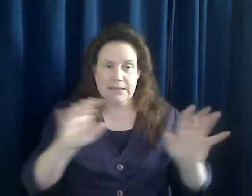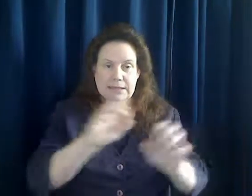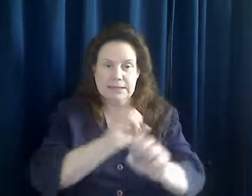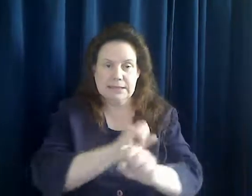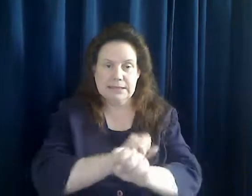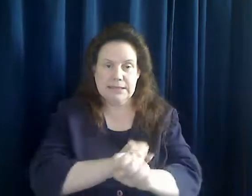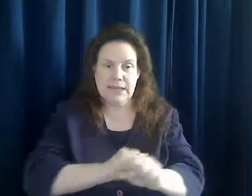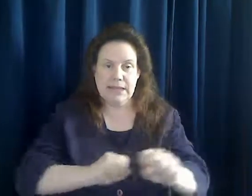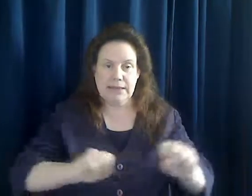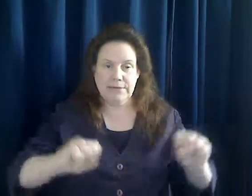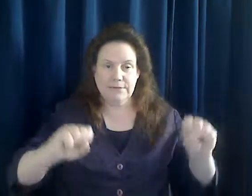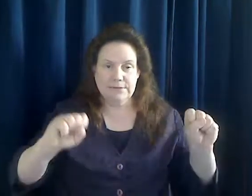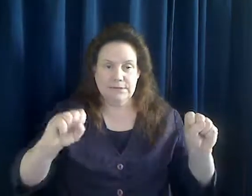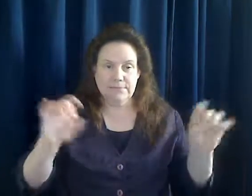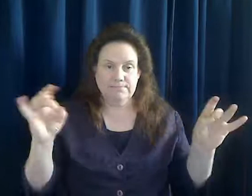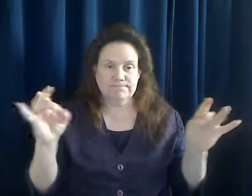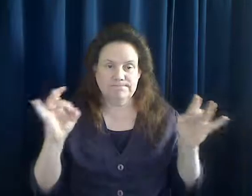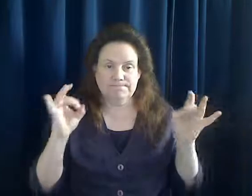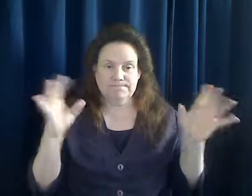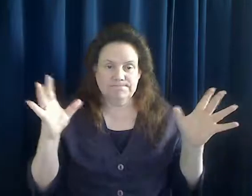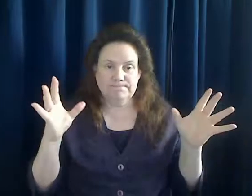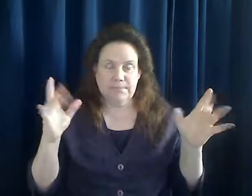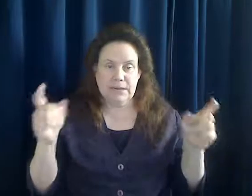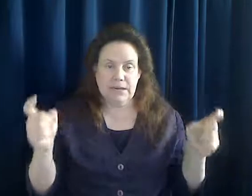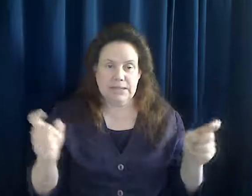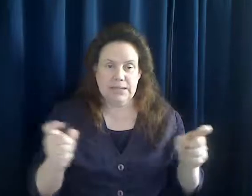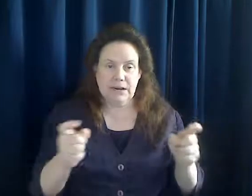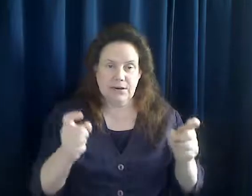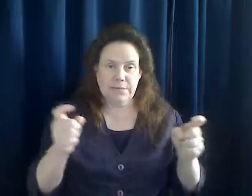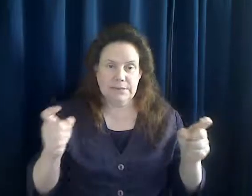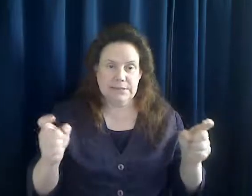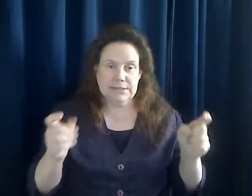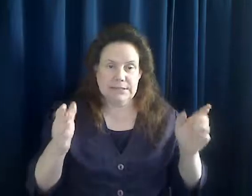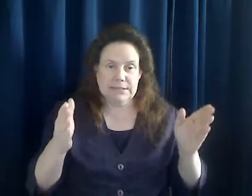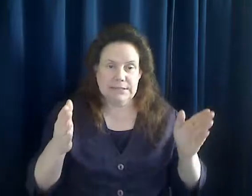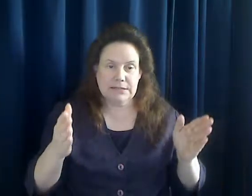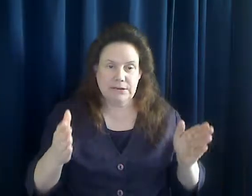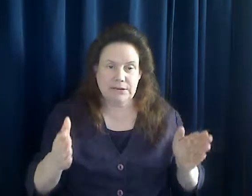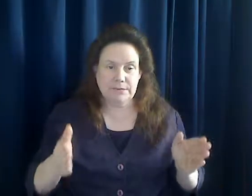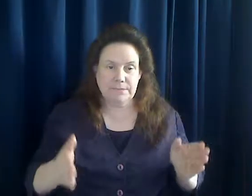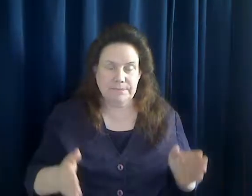That saved a terrible sinner